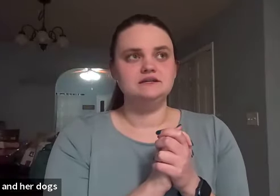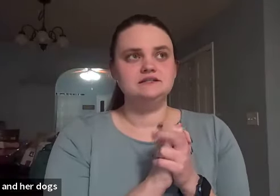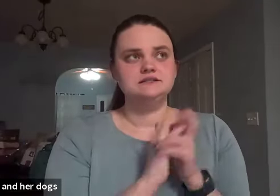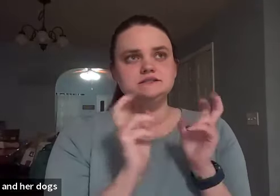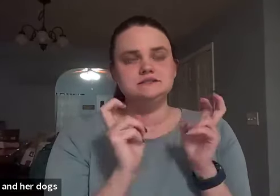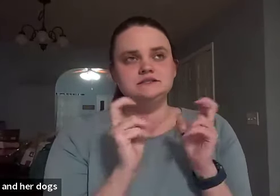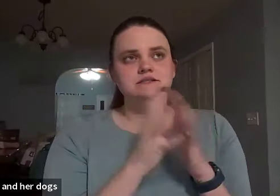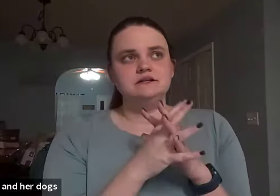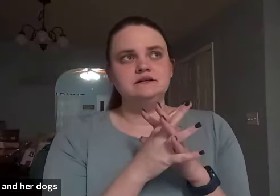the